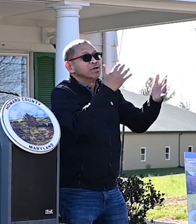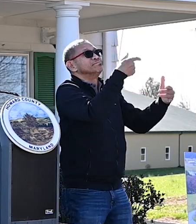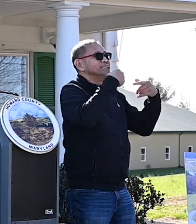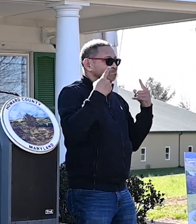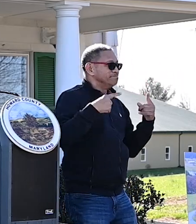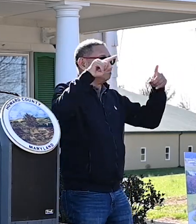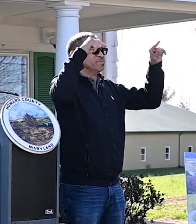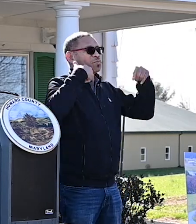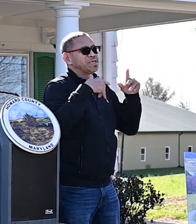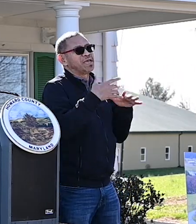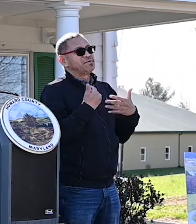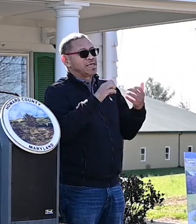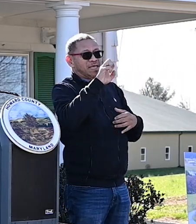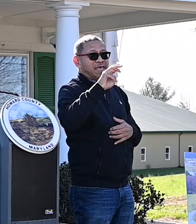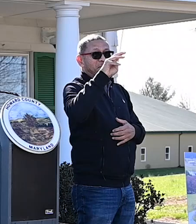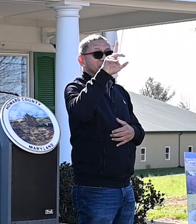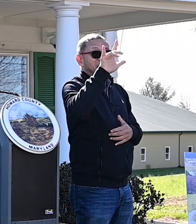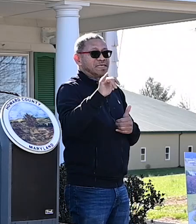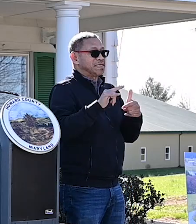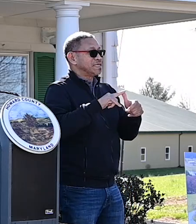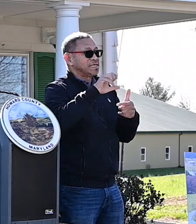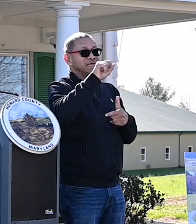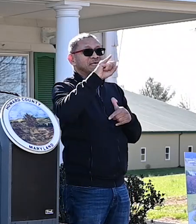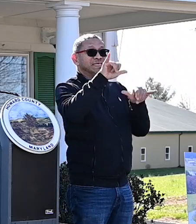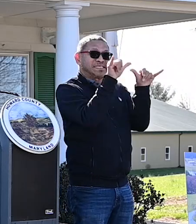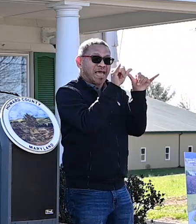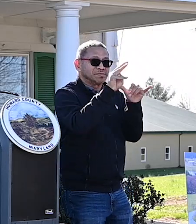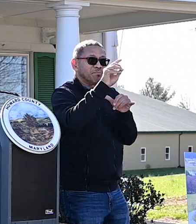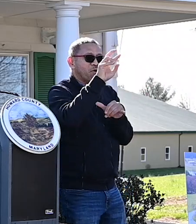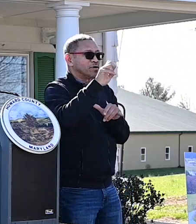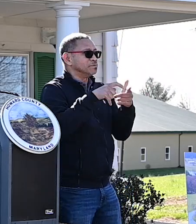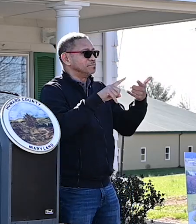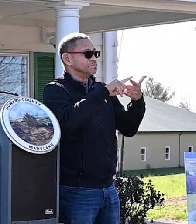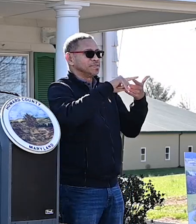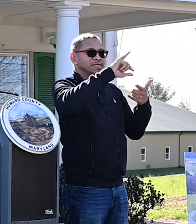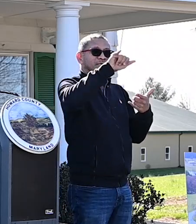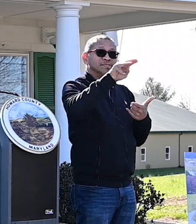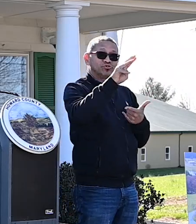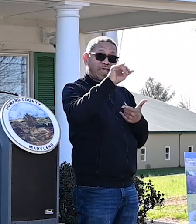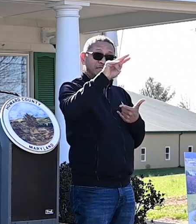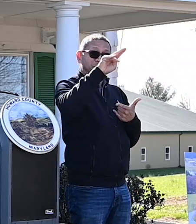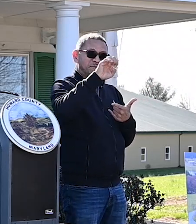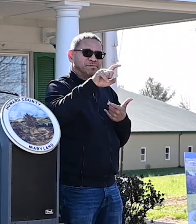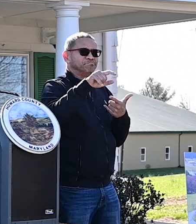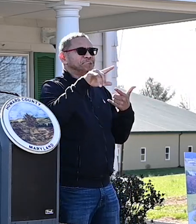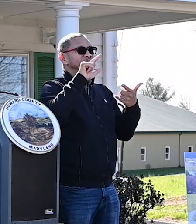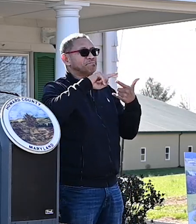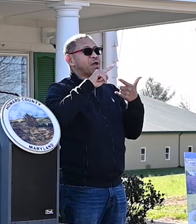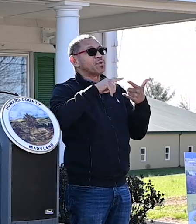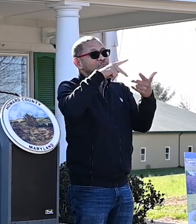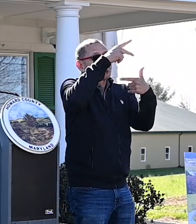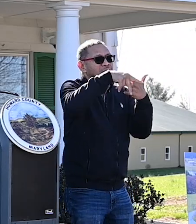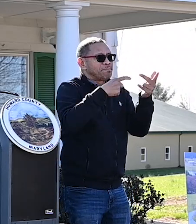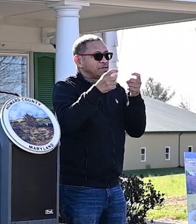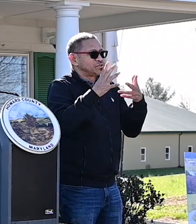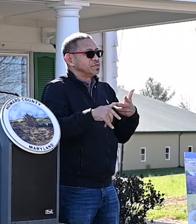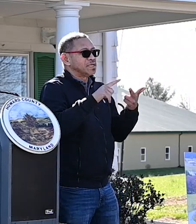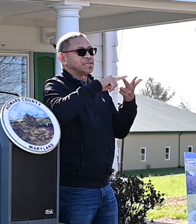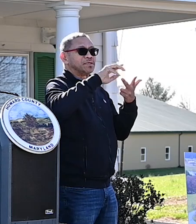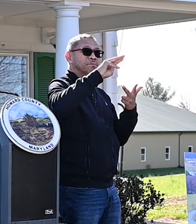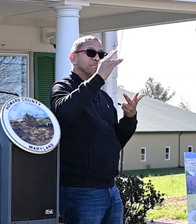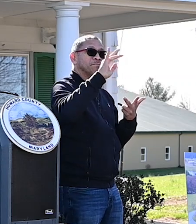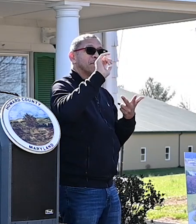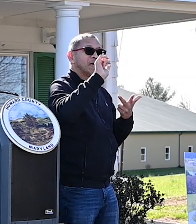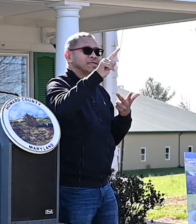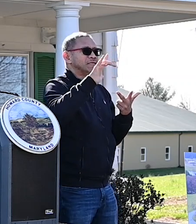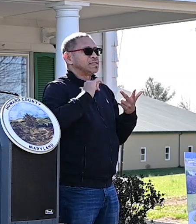are thrilled to have Emily Sizemore as our administrative aide, Jasmine Simone as our agricultural program manager, and Michael